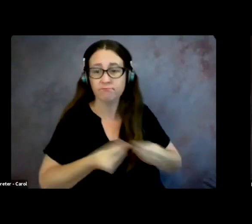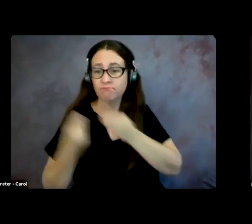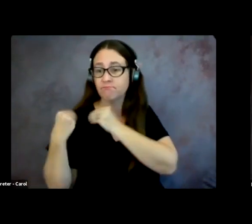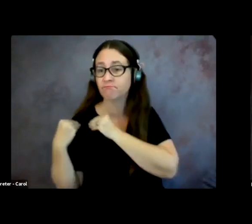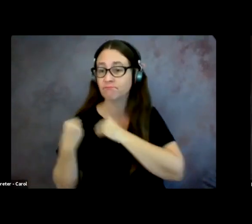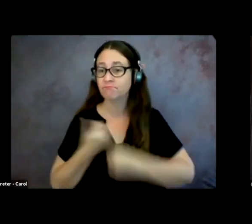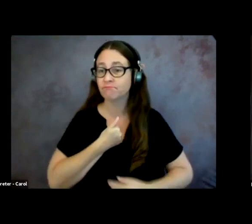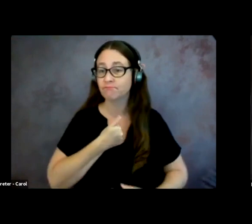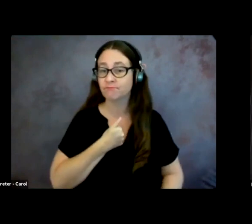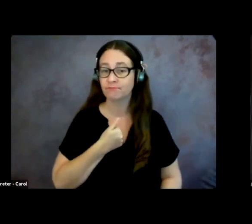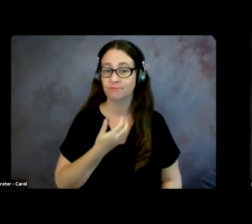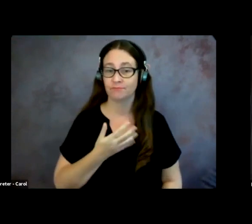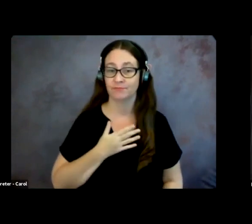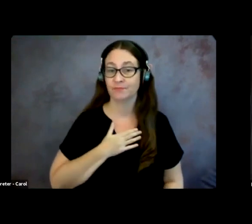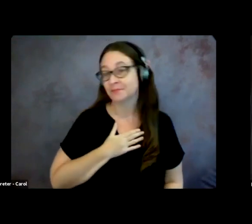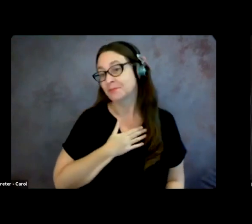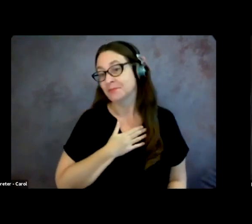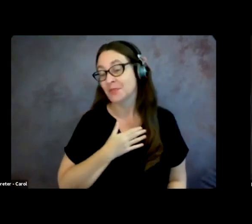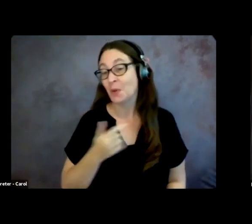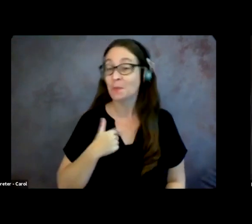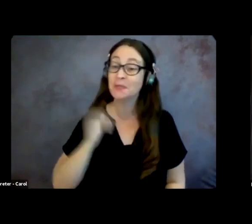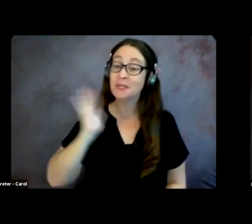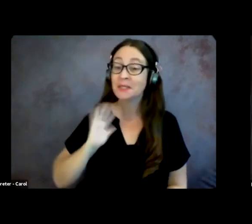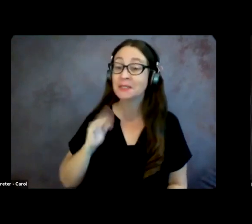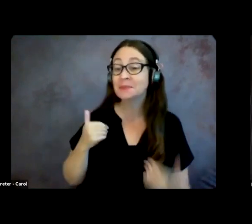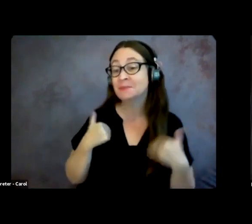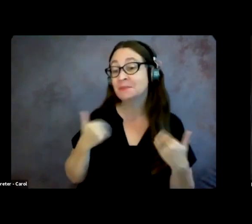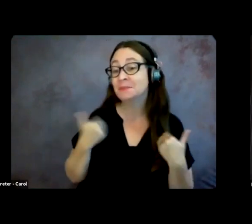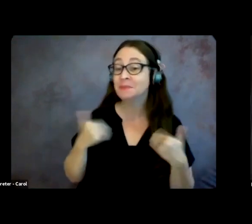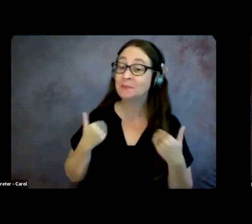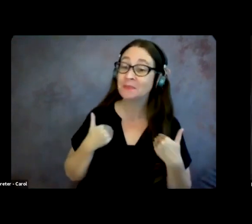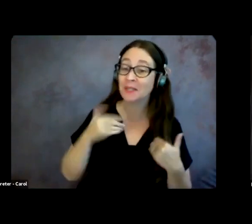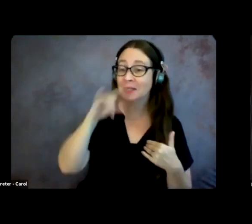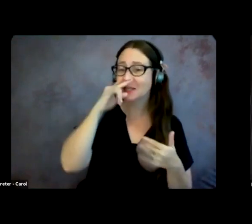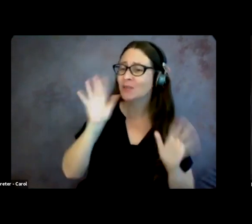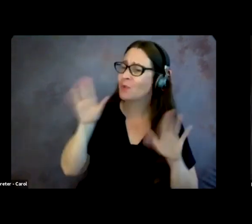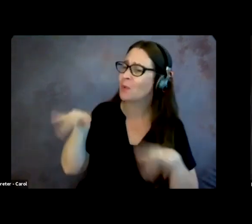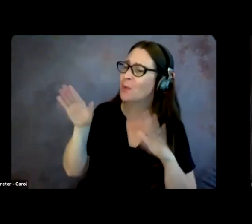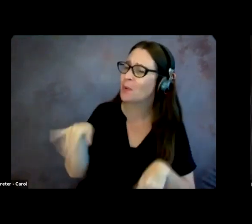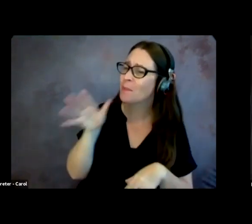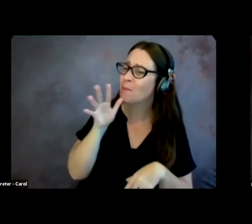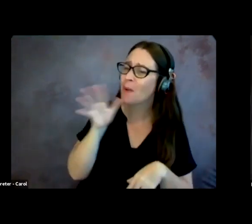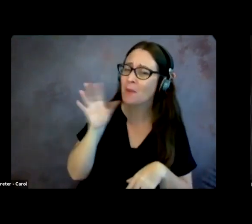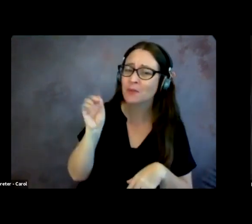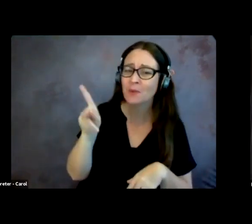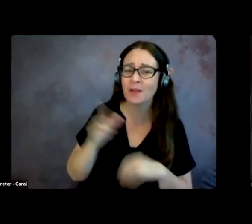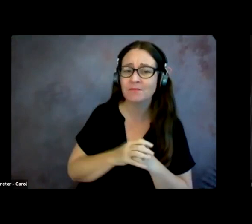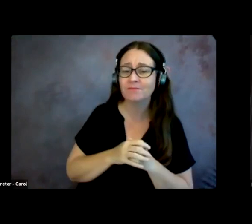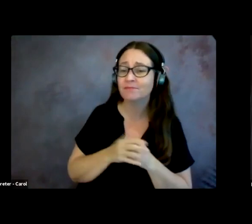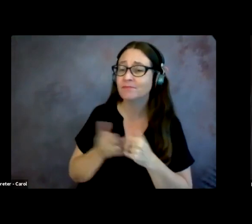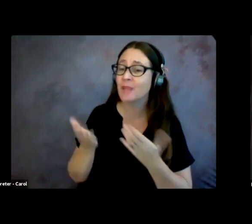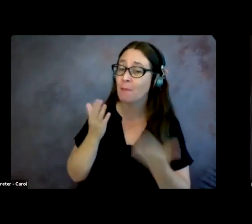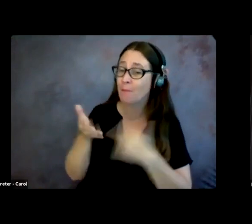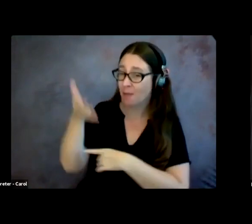profound toddler response was this: "It's okay, Mama. Maybe this is the way God meant for me to be."